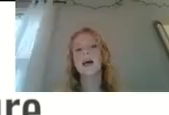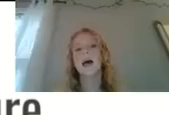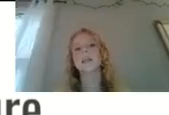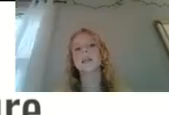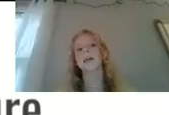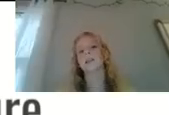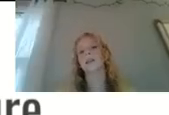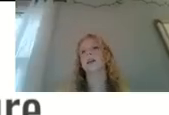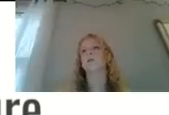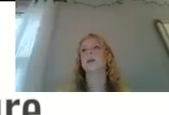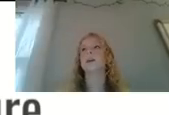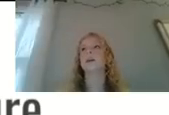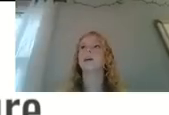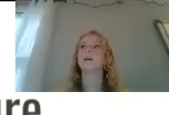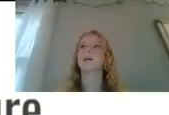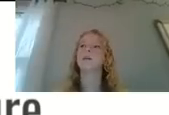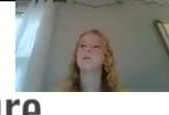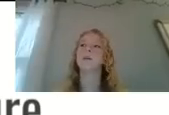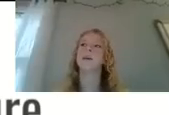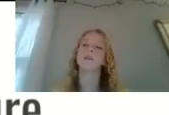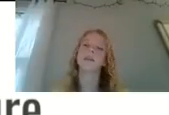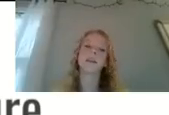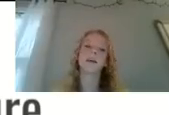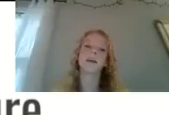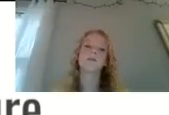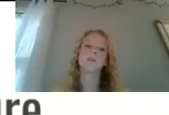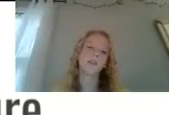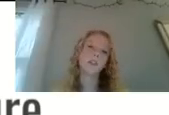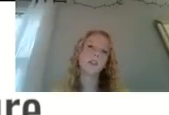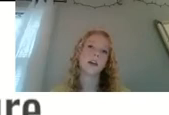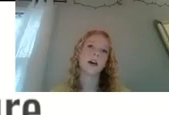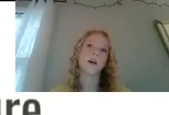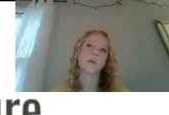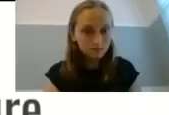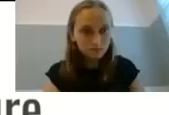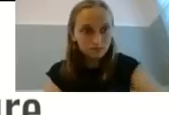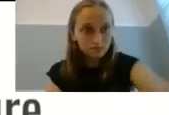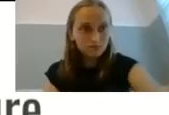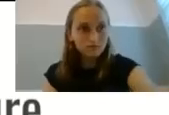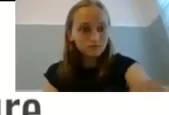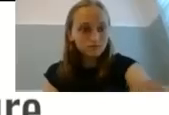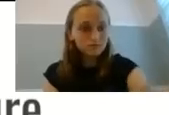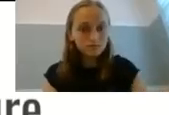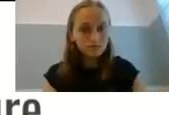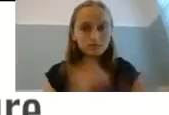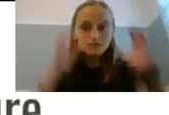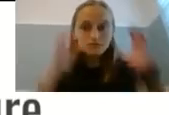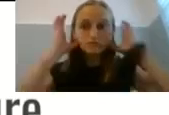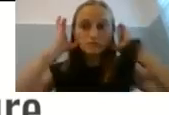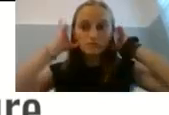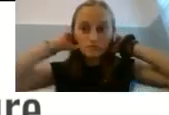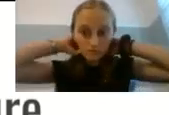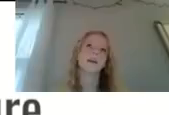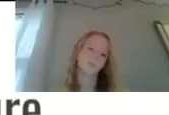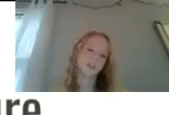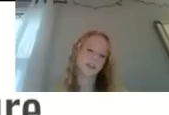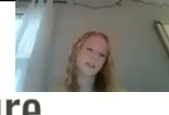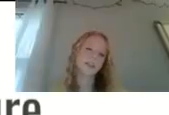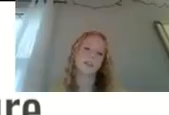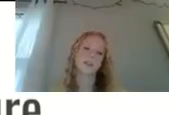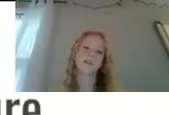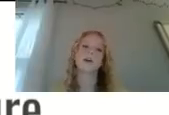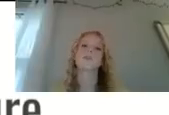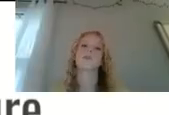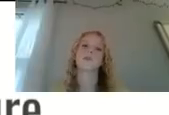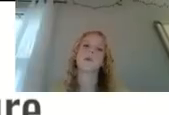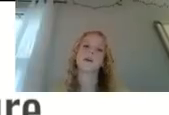and then lastly we we completed research um and went pretty in depth into a lot of the subtopics that interested us